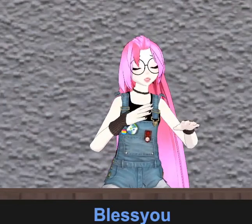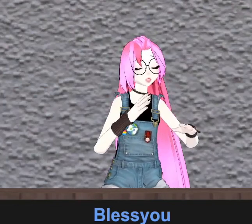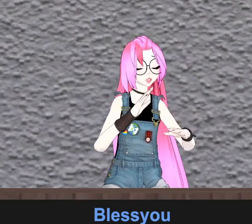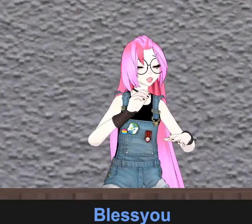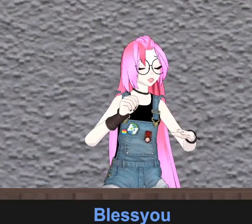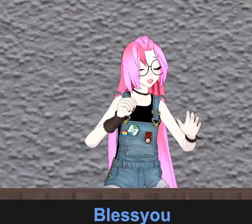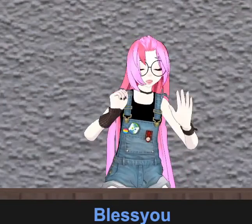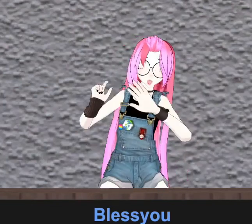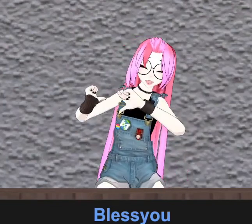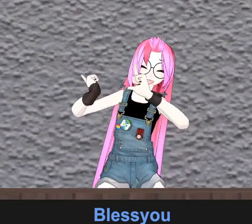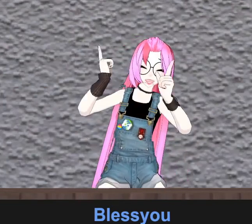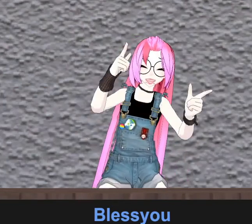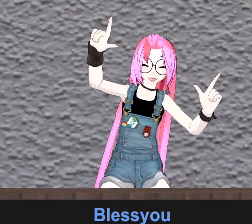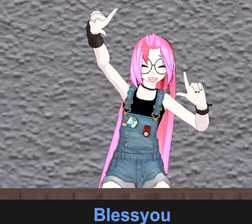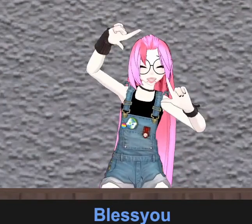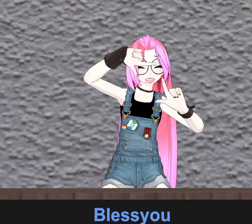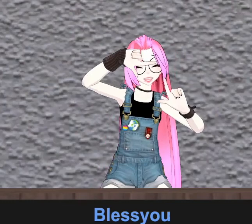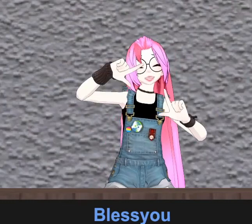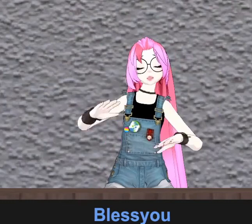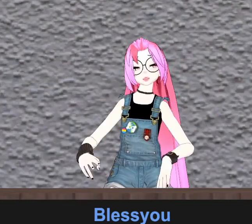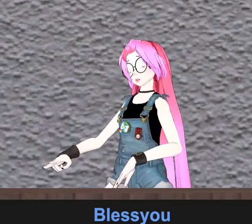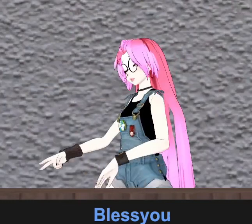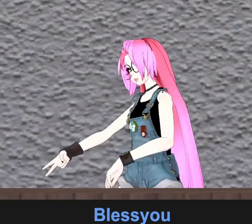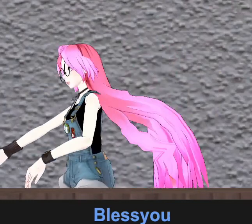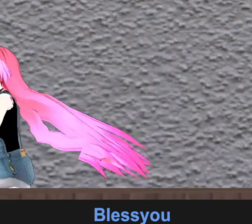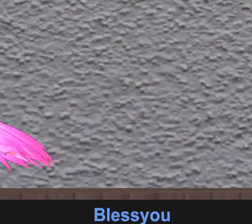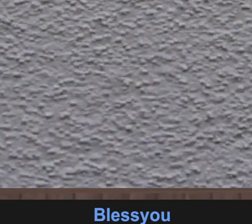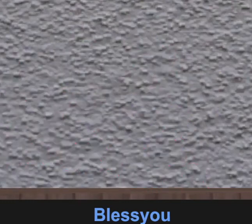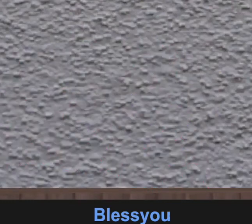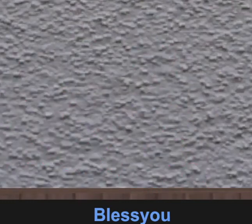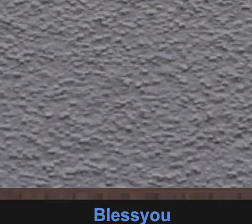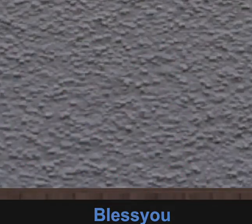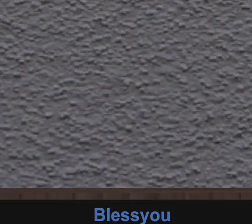And let's go and take a picture. Woo!